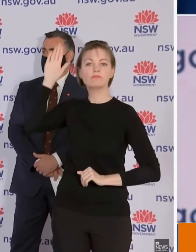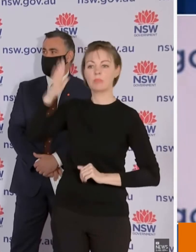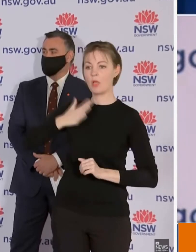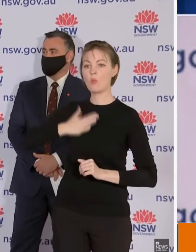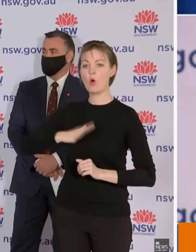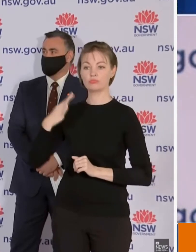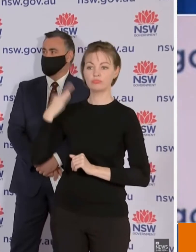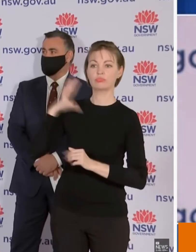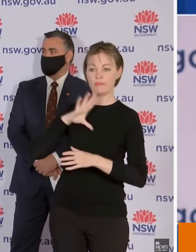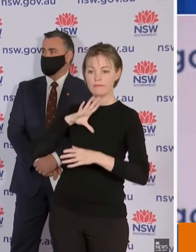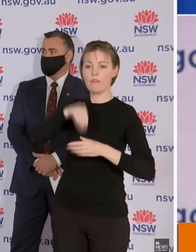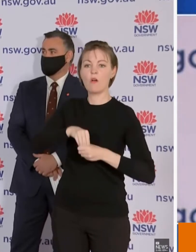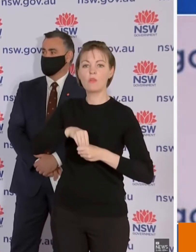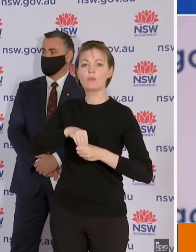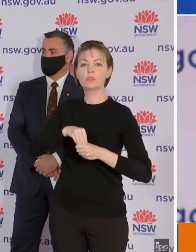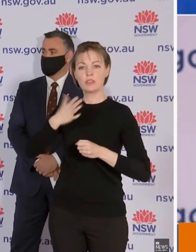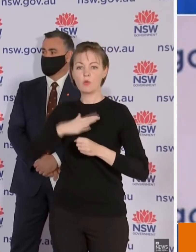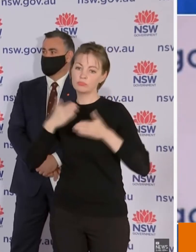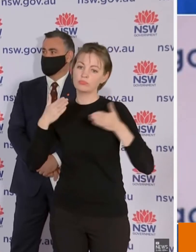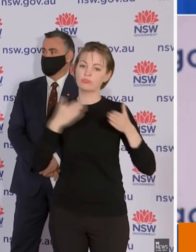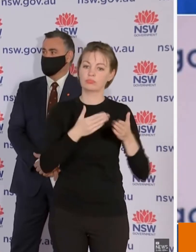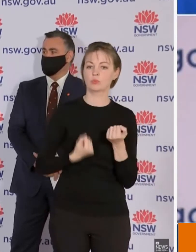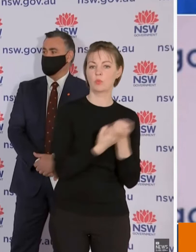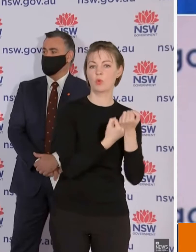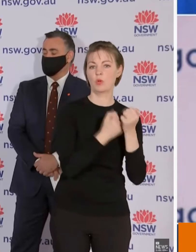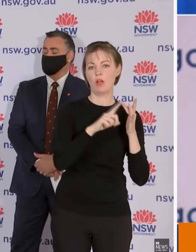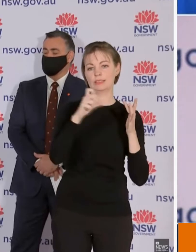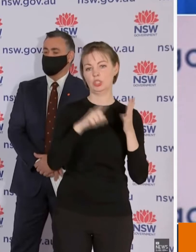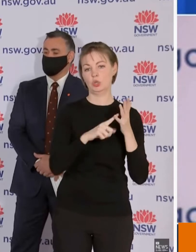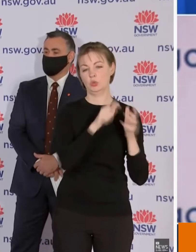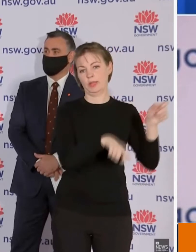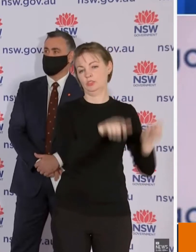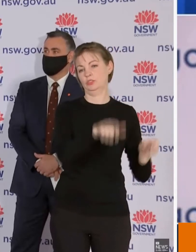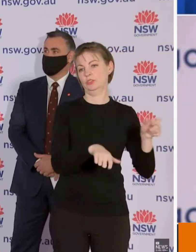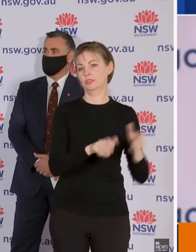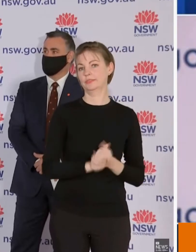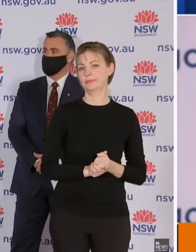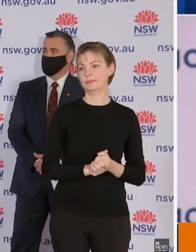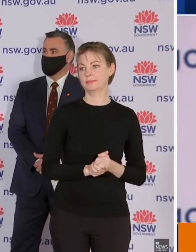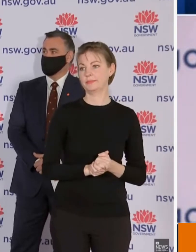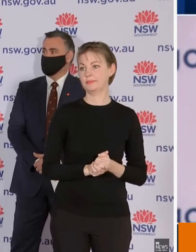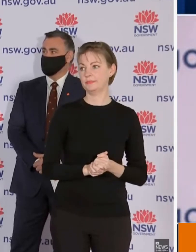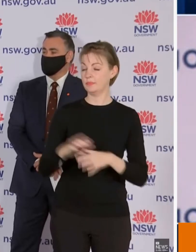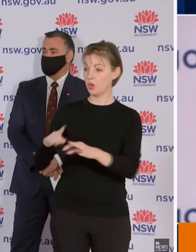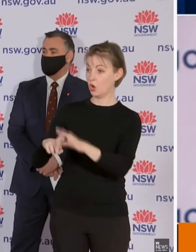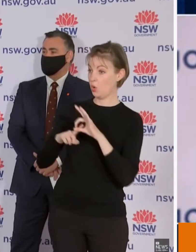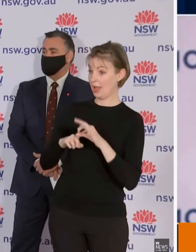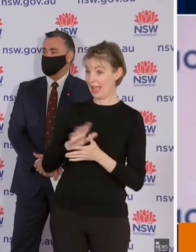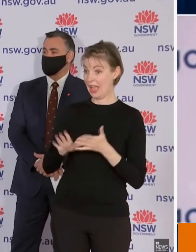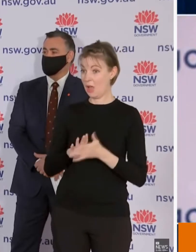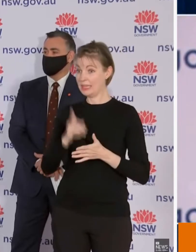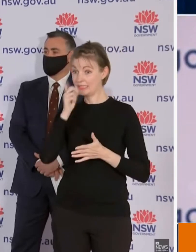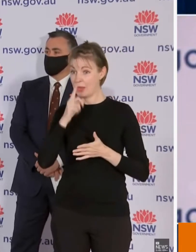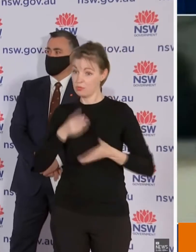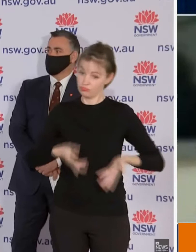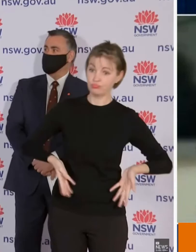really want to help right now. So we're all working really hard to share the load and to support each other. So there is a huge call to arms, I guess. In the Absolutely, there is a call